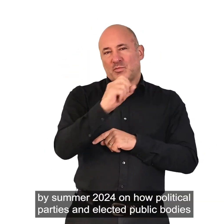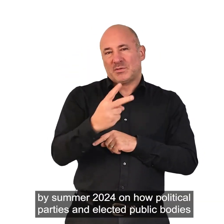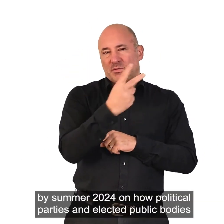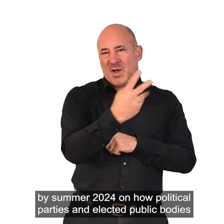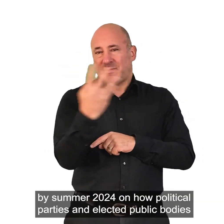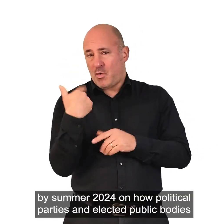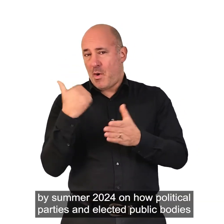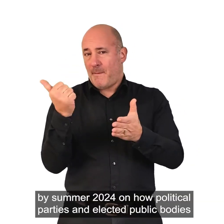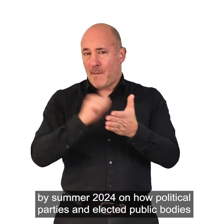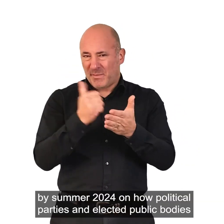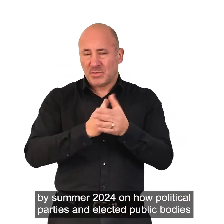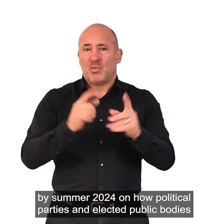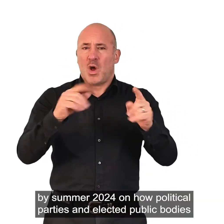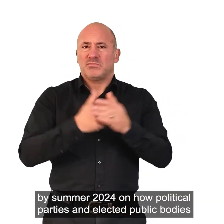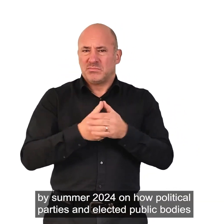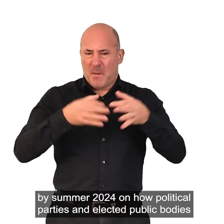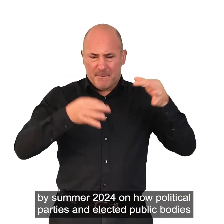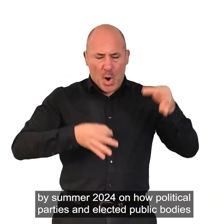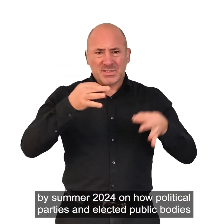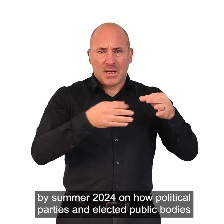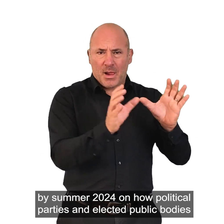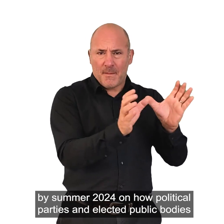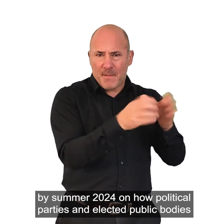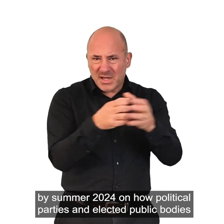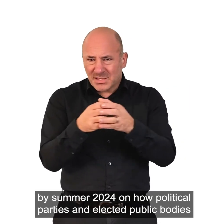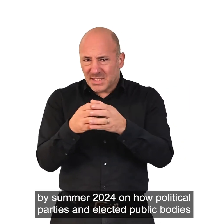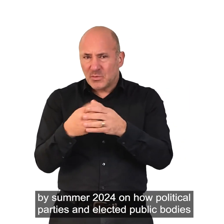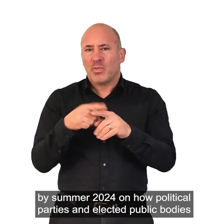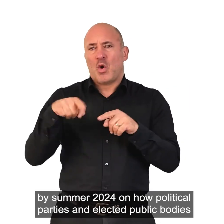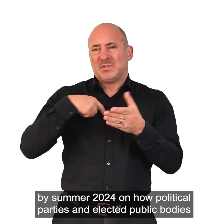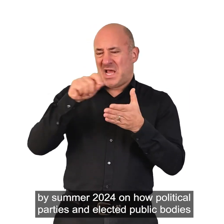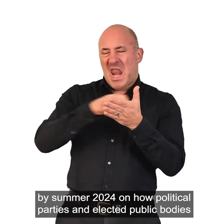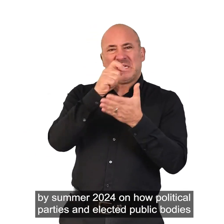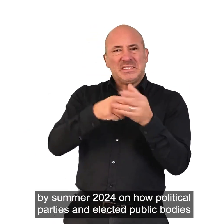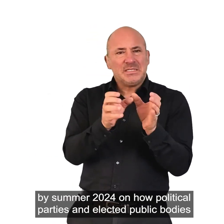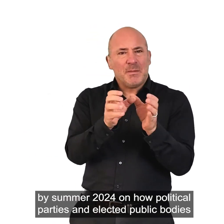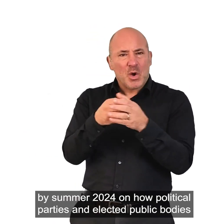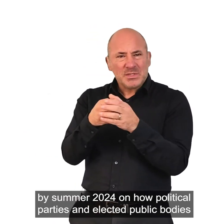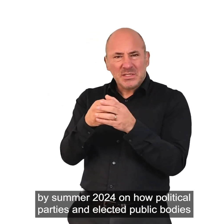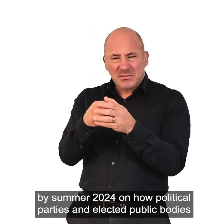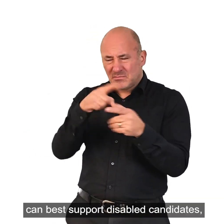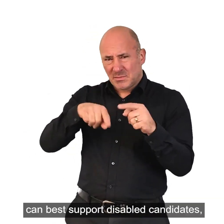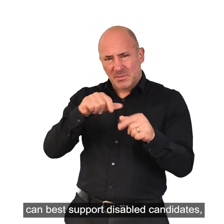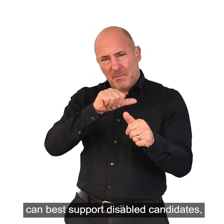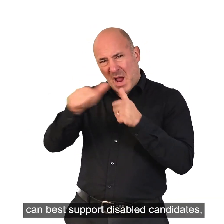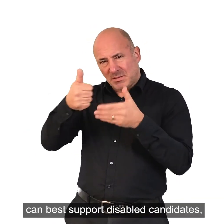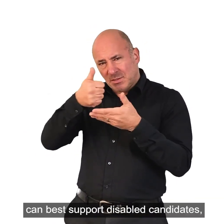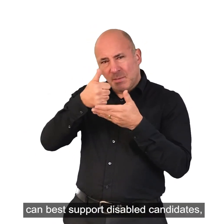summer 2024 on how political parties and elected public bodies can best